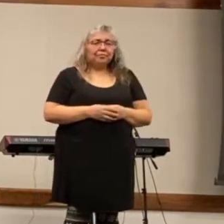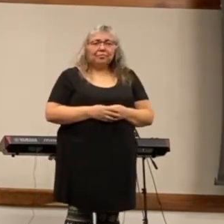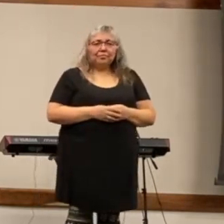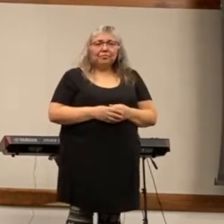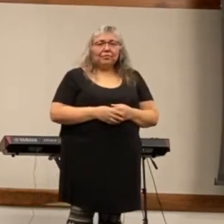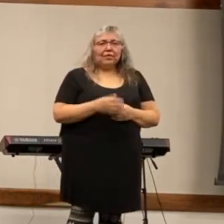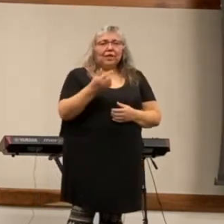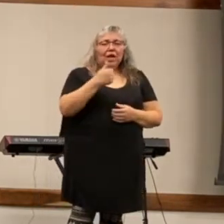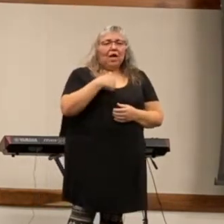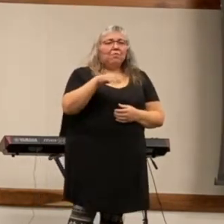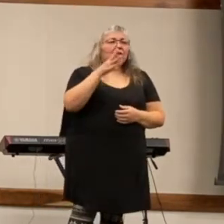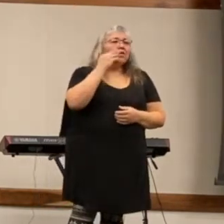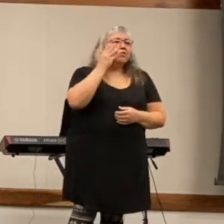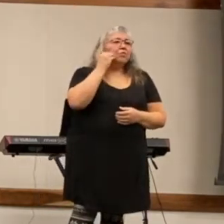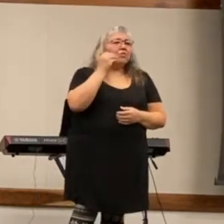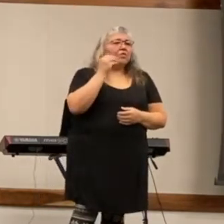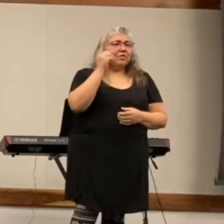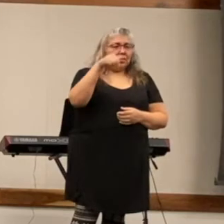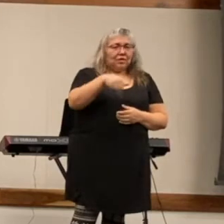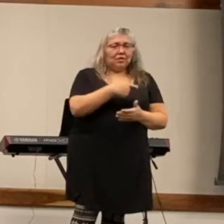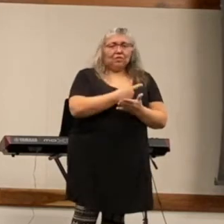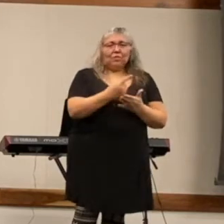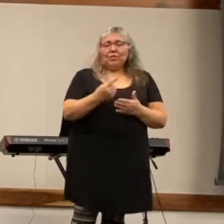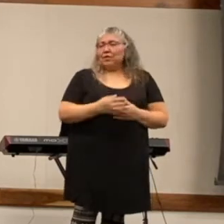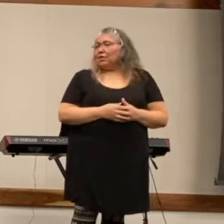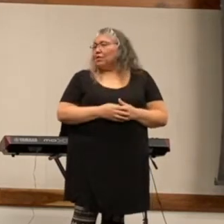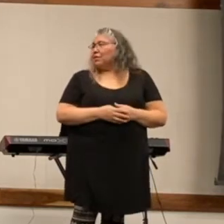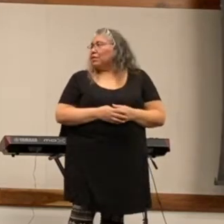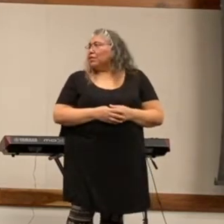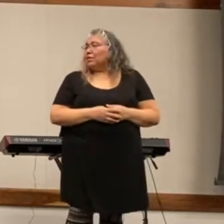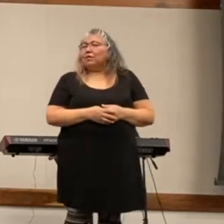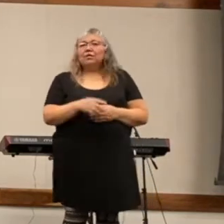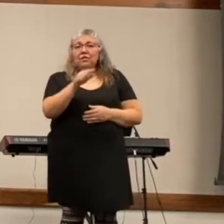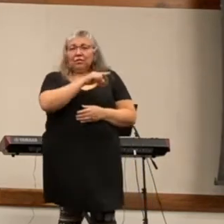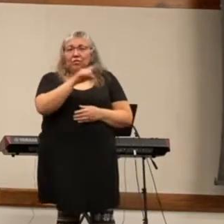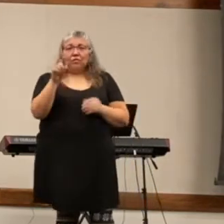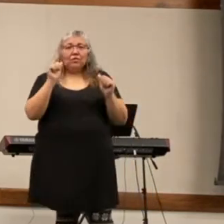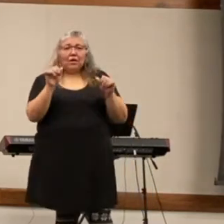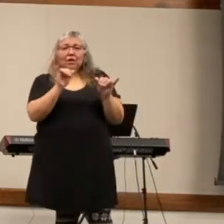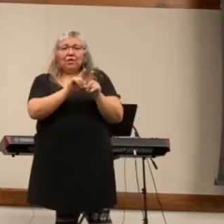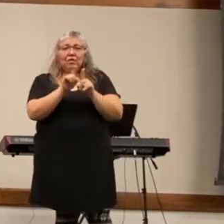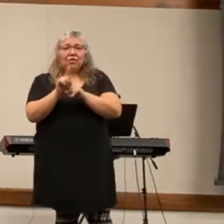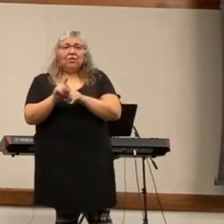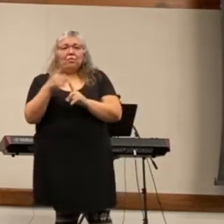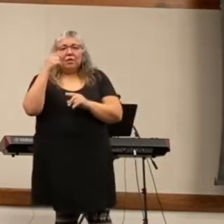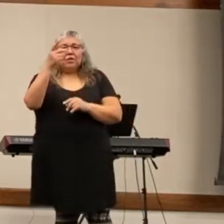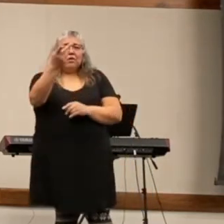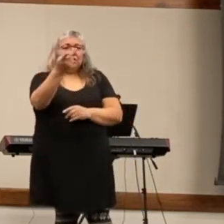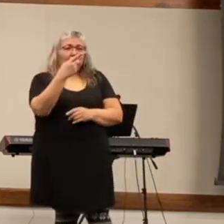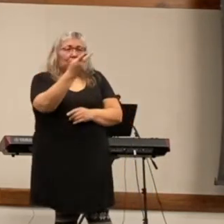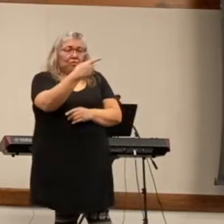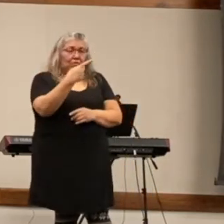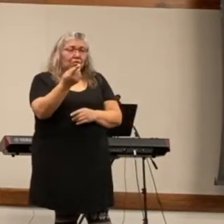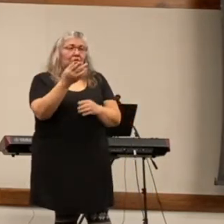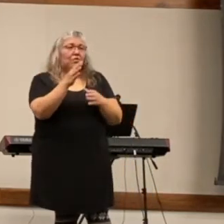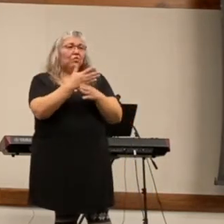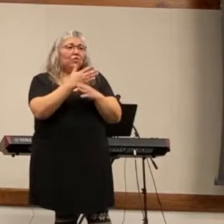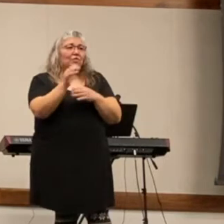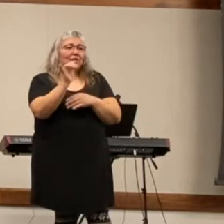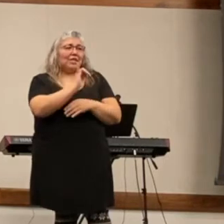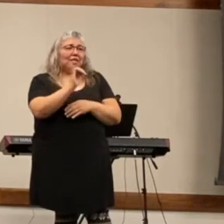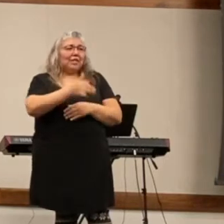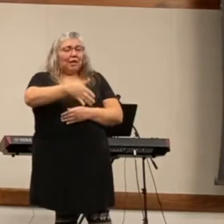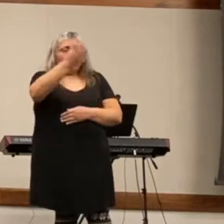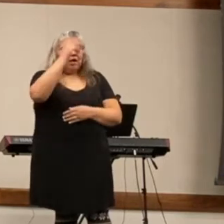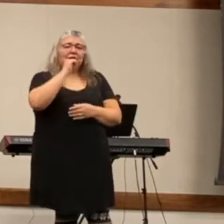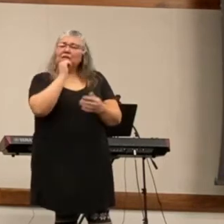And I have been experiencing it this week. And you can too. Why? Because you and I serve the same God. And he doesn't